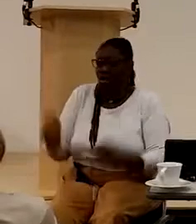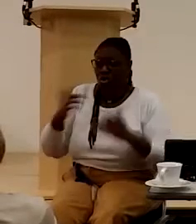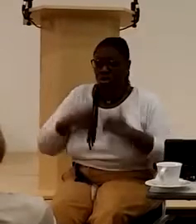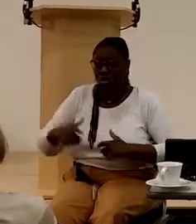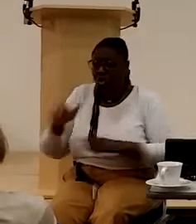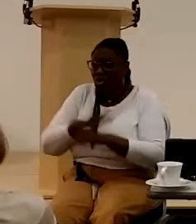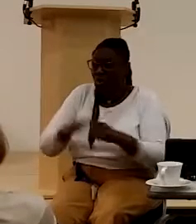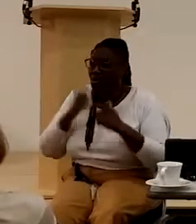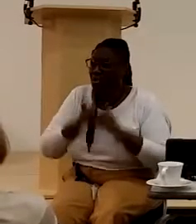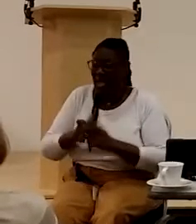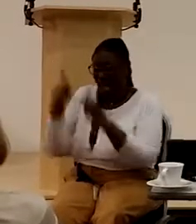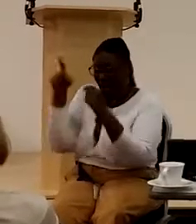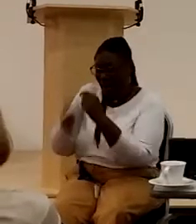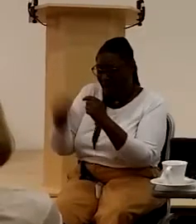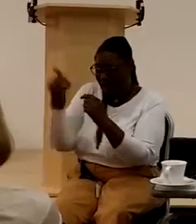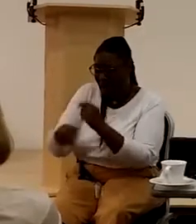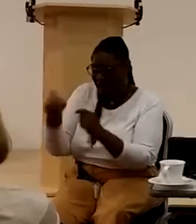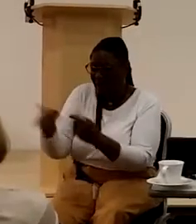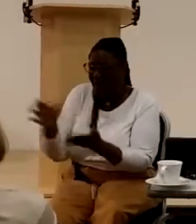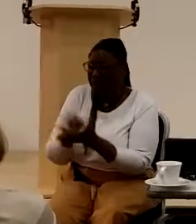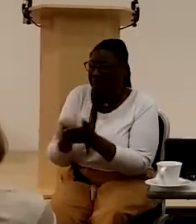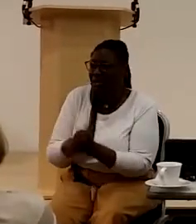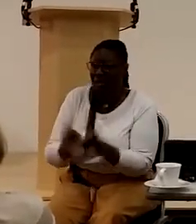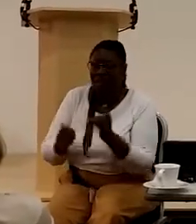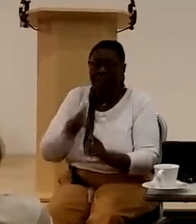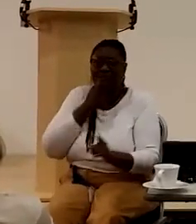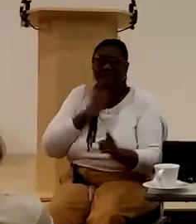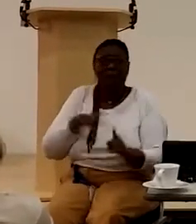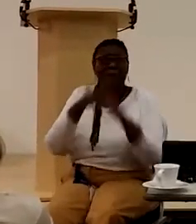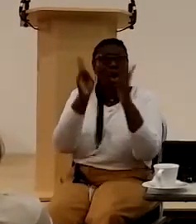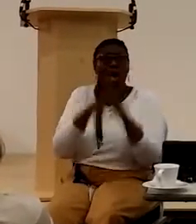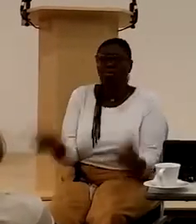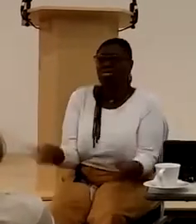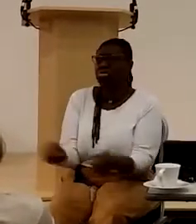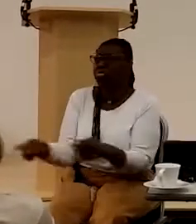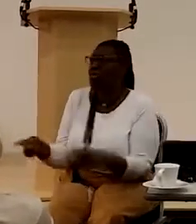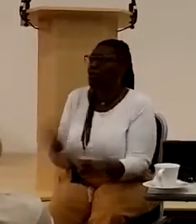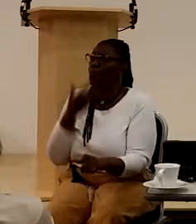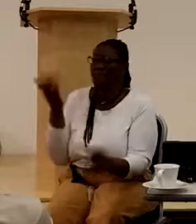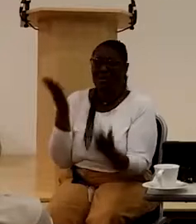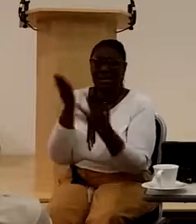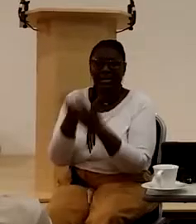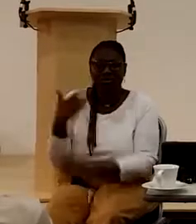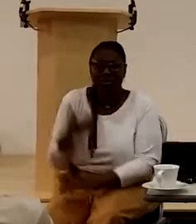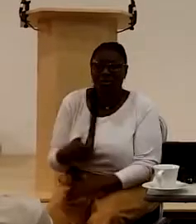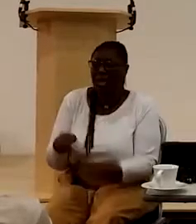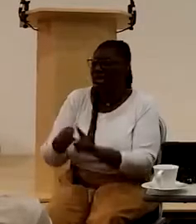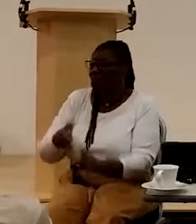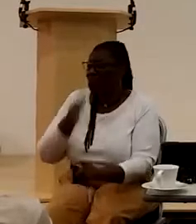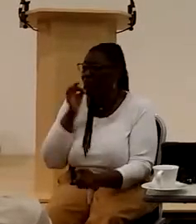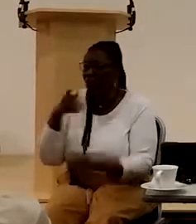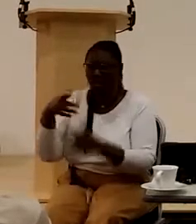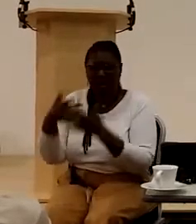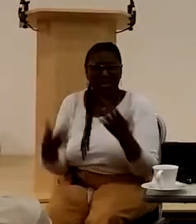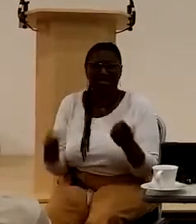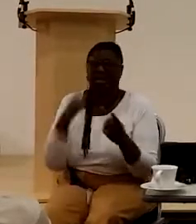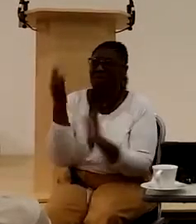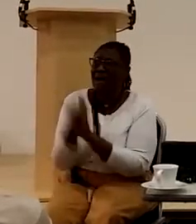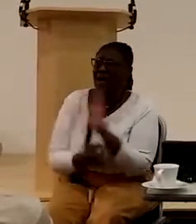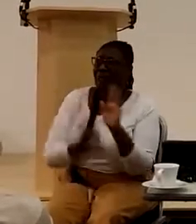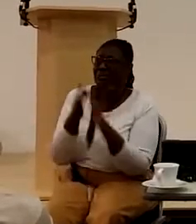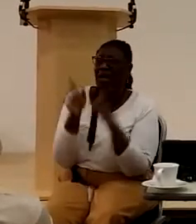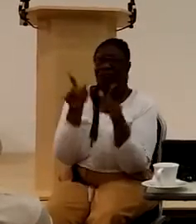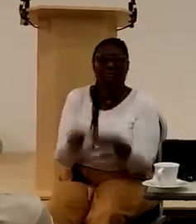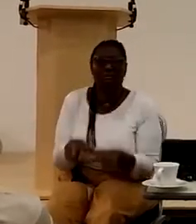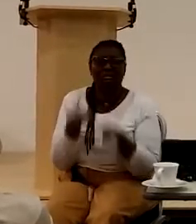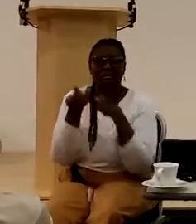is being cut to the bone, leaving individuals trapped at home without access to toilets, to food or water for hours on end.